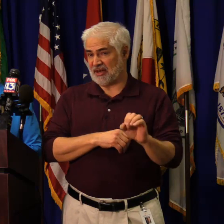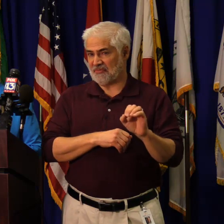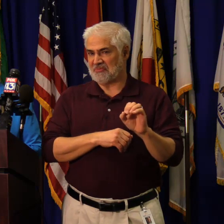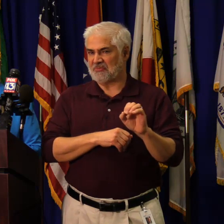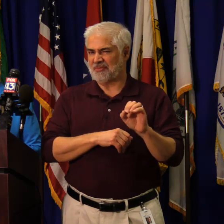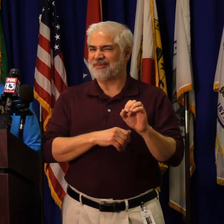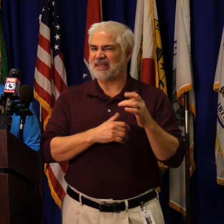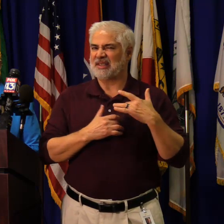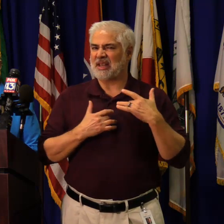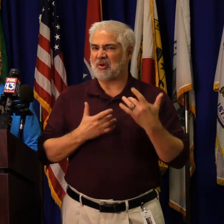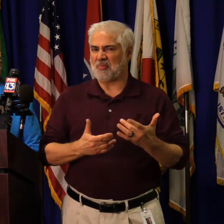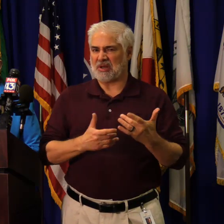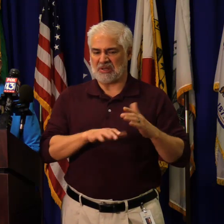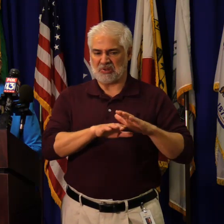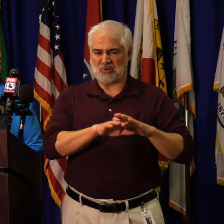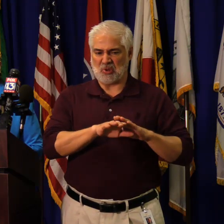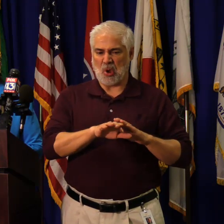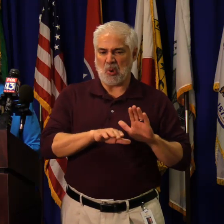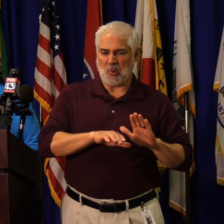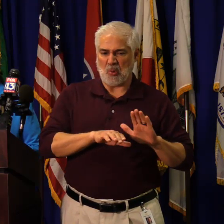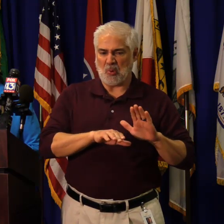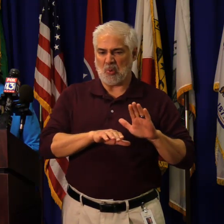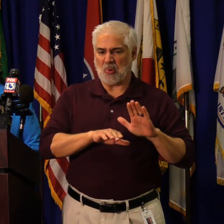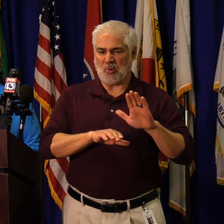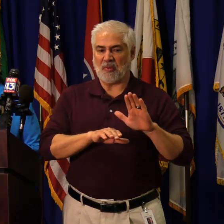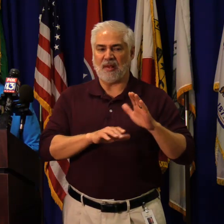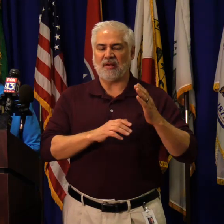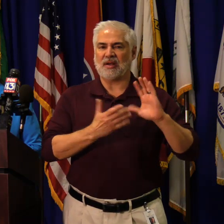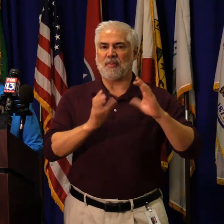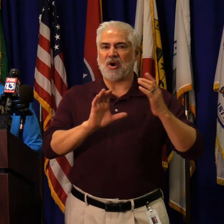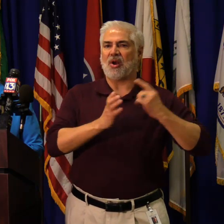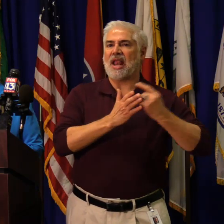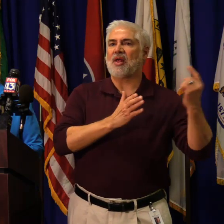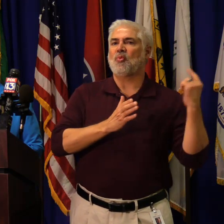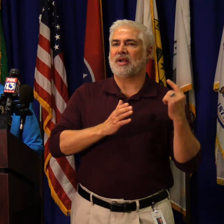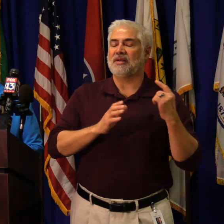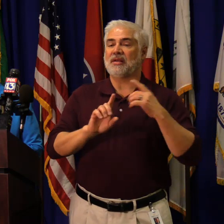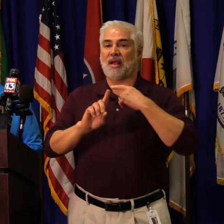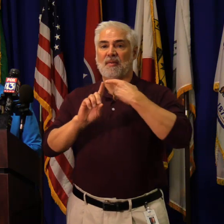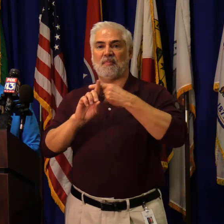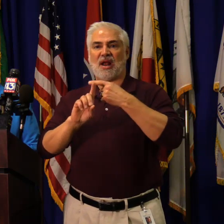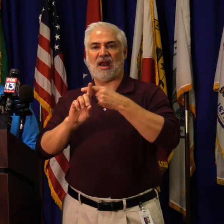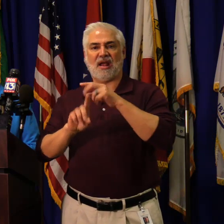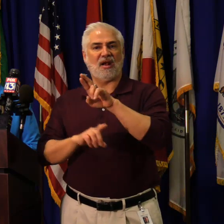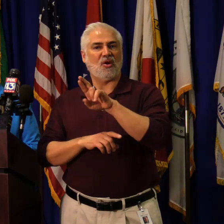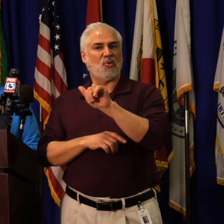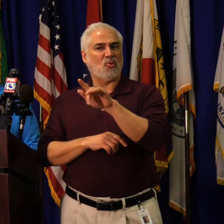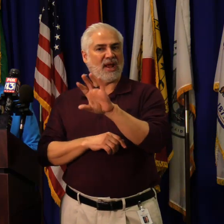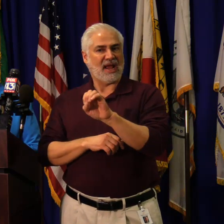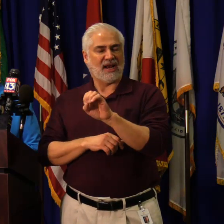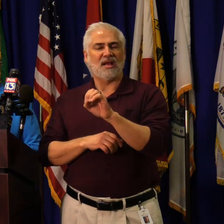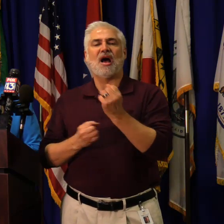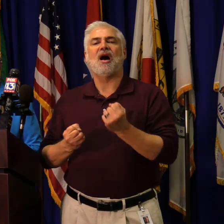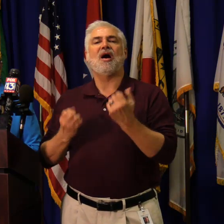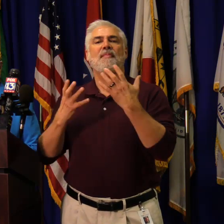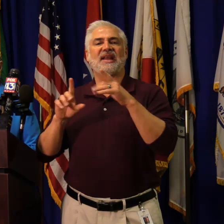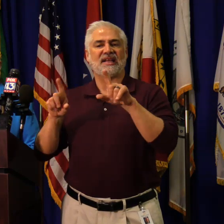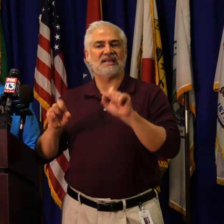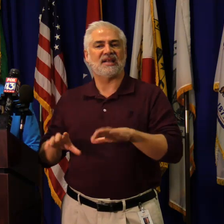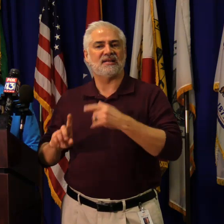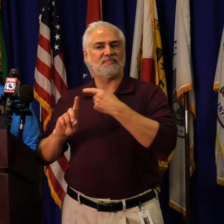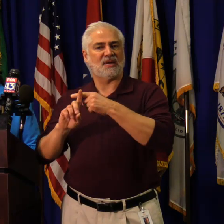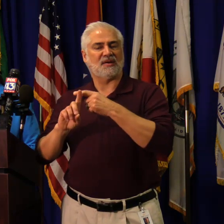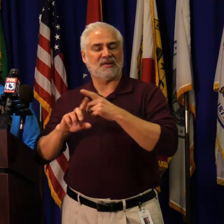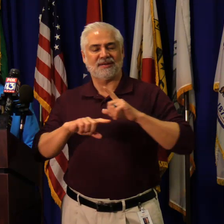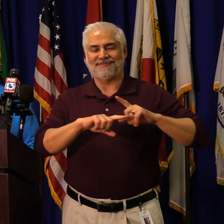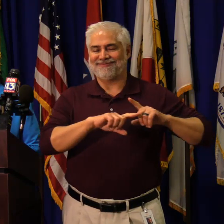it had been during the previous week. So our positivity rate, which is the number of tests that were positive based upon